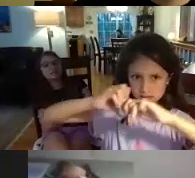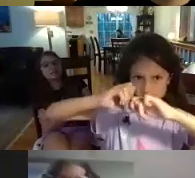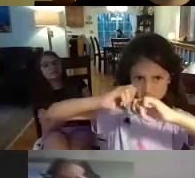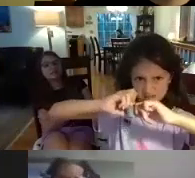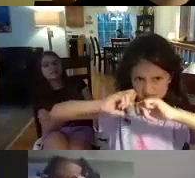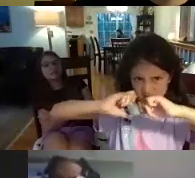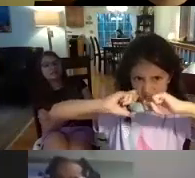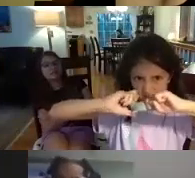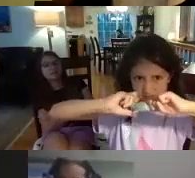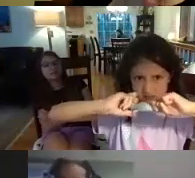ladies.